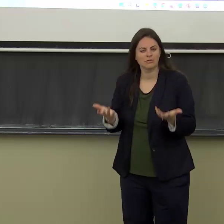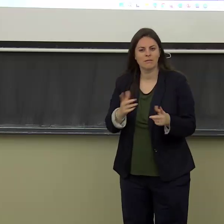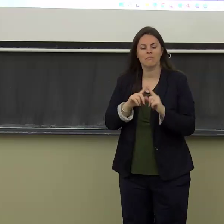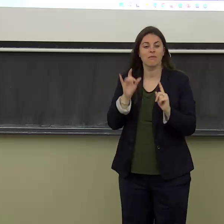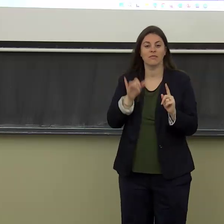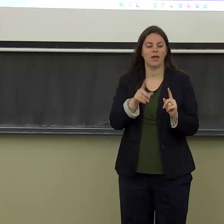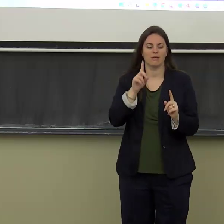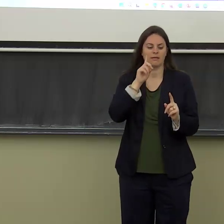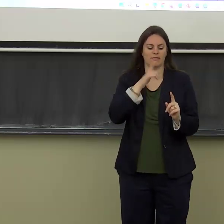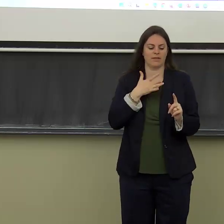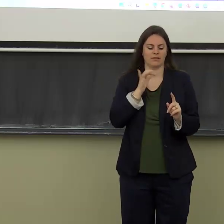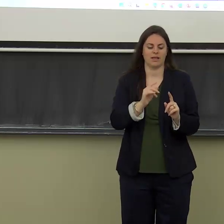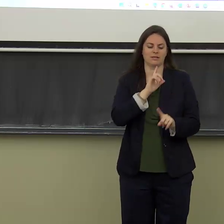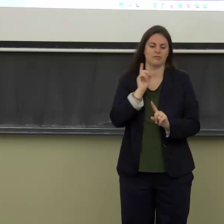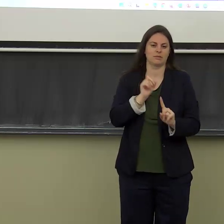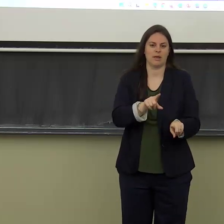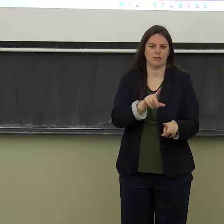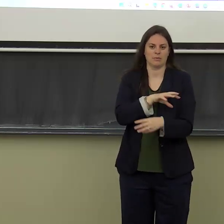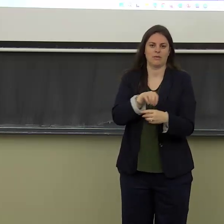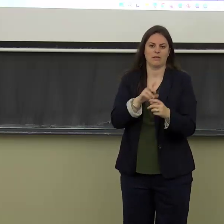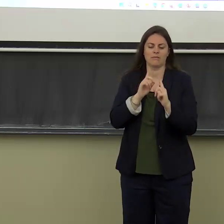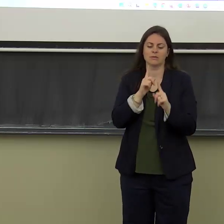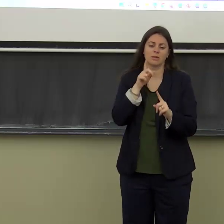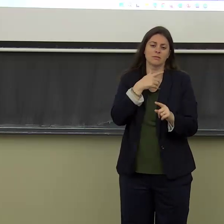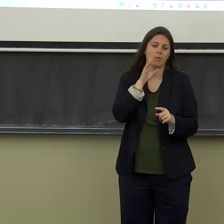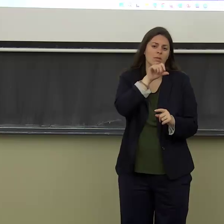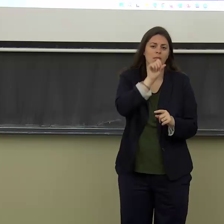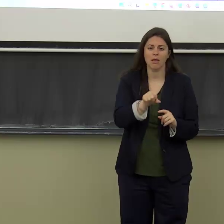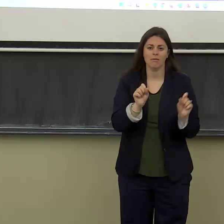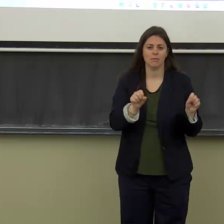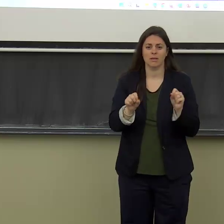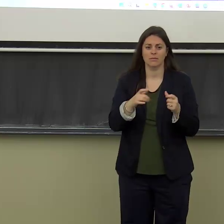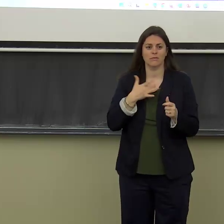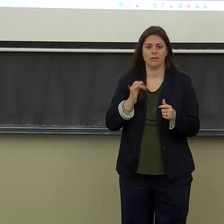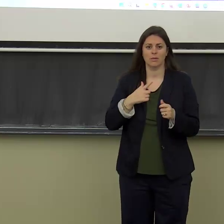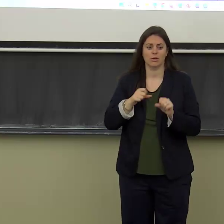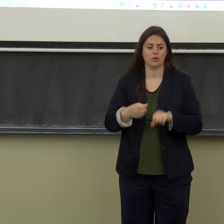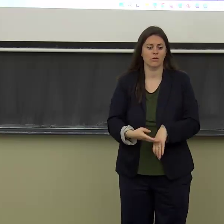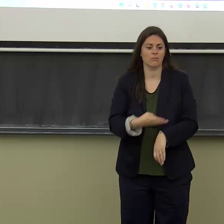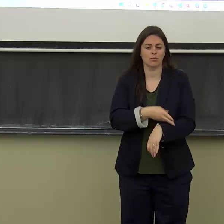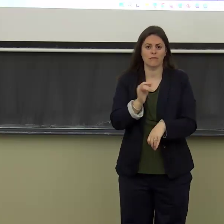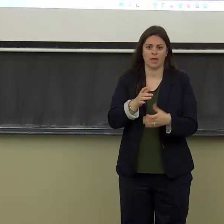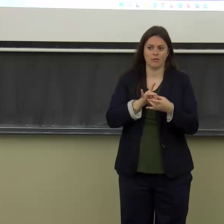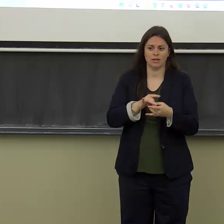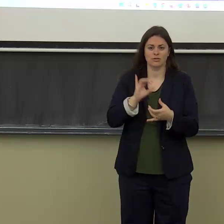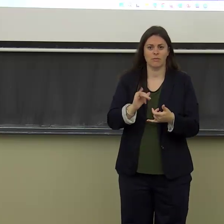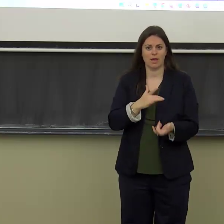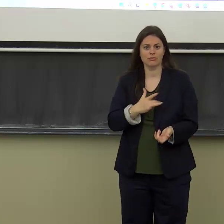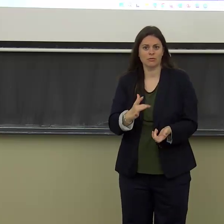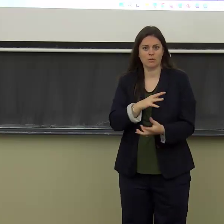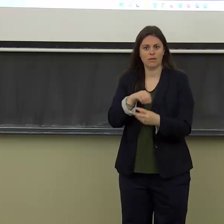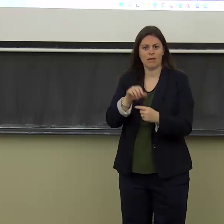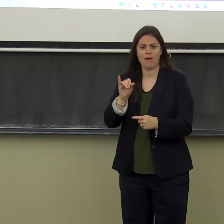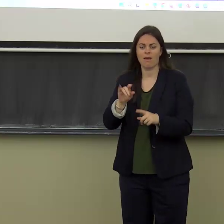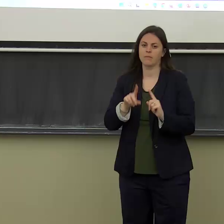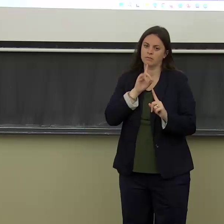response and in conversation with what you shared, because I'd love to be able to feel like we could improve that relationship in that trade, but I